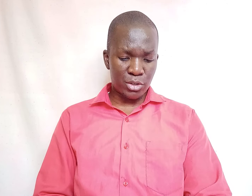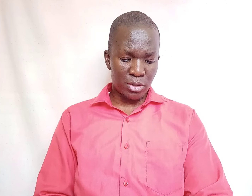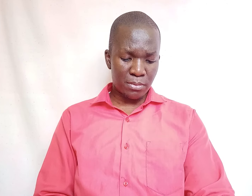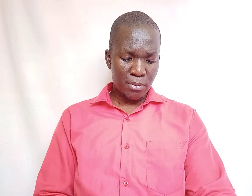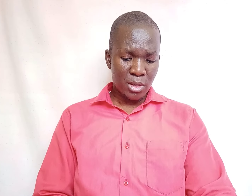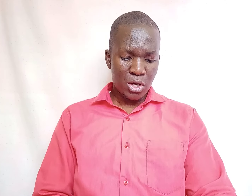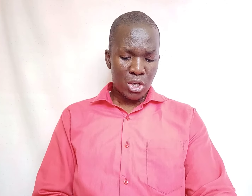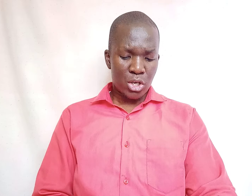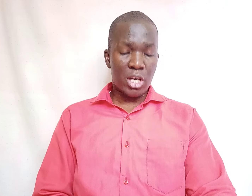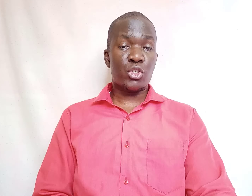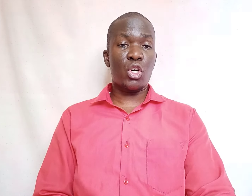information.